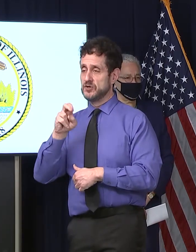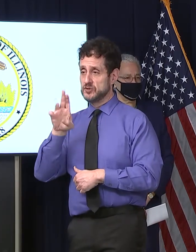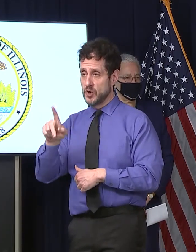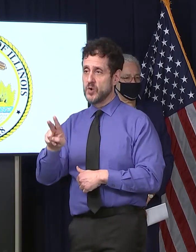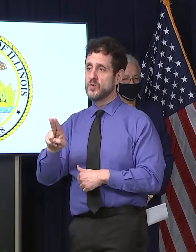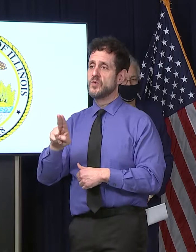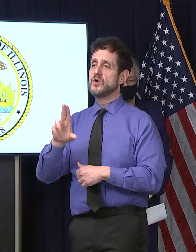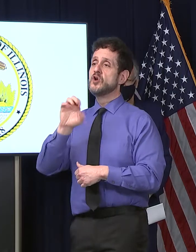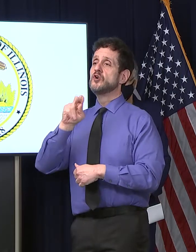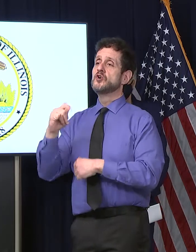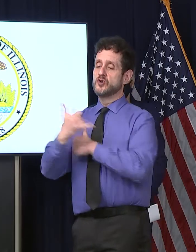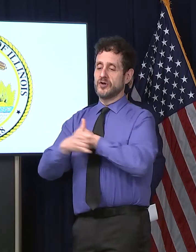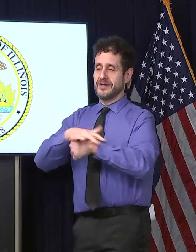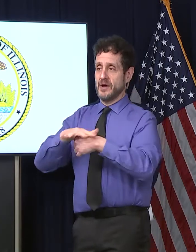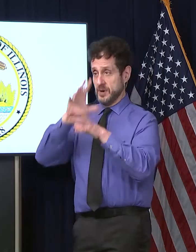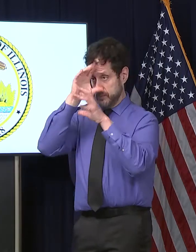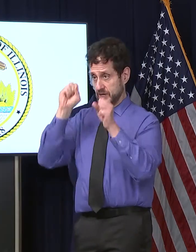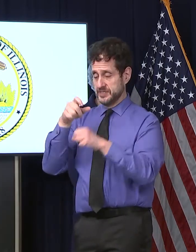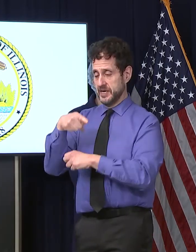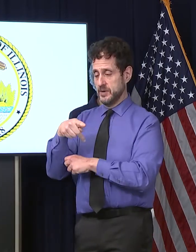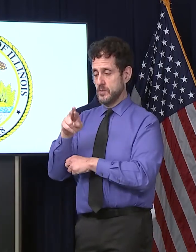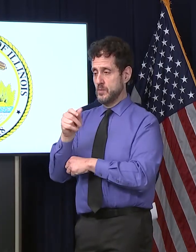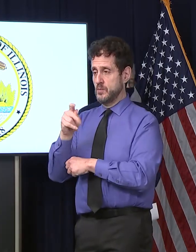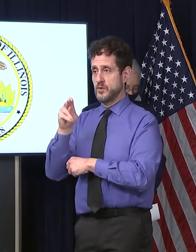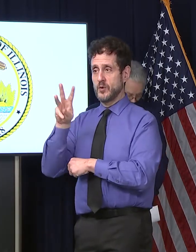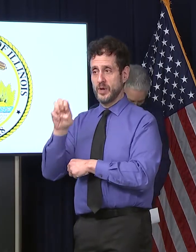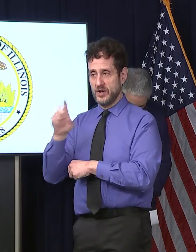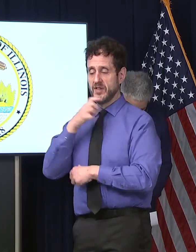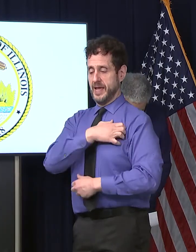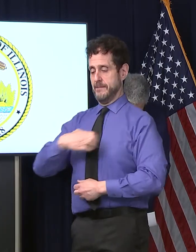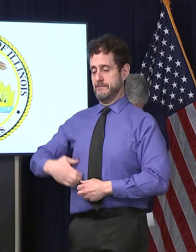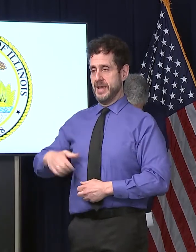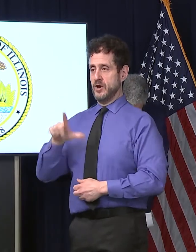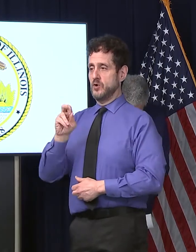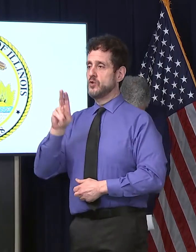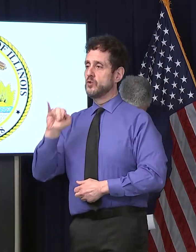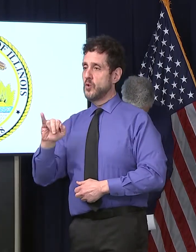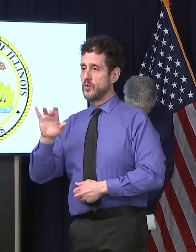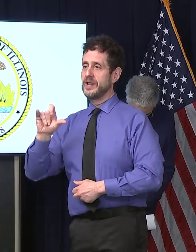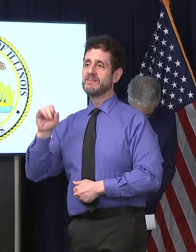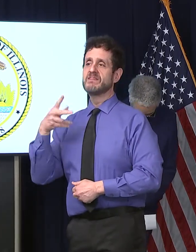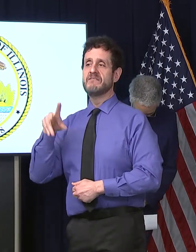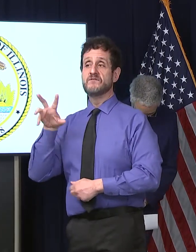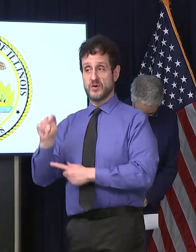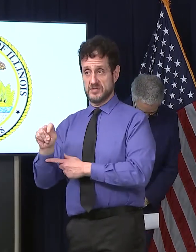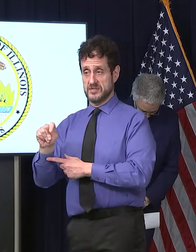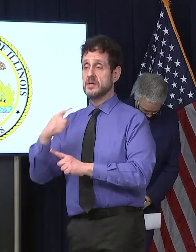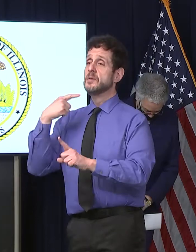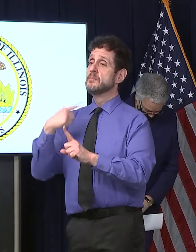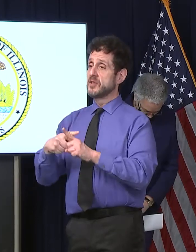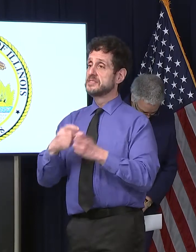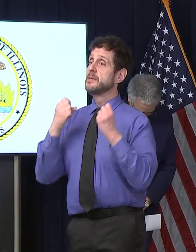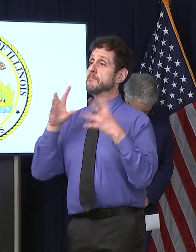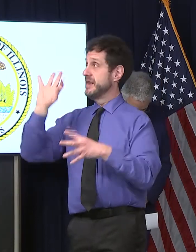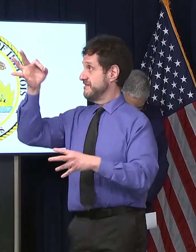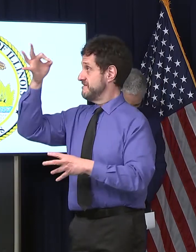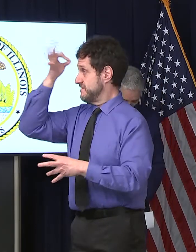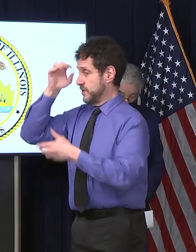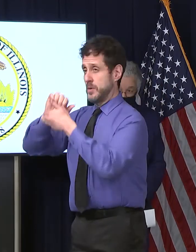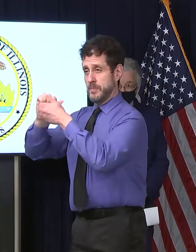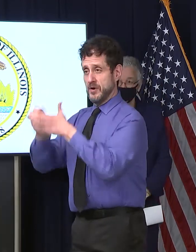President Tony Preckwinkle, and Mayor Lori Lightfoot, along with many of our federal partners